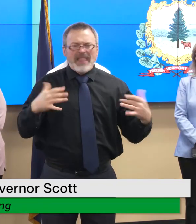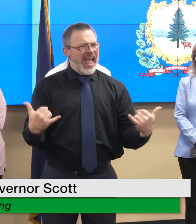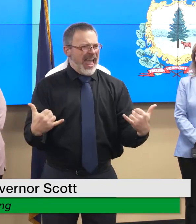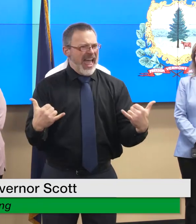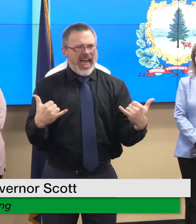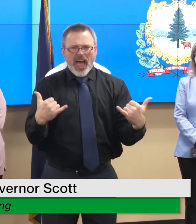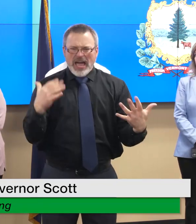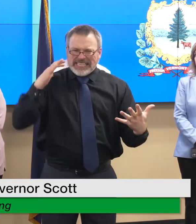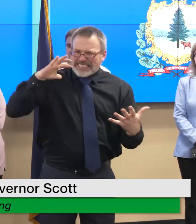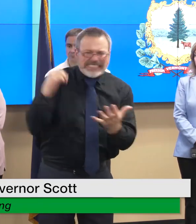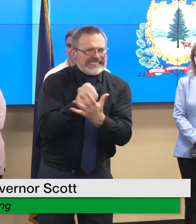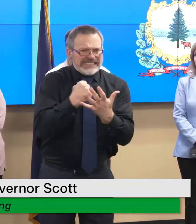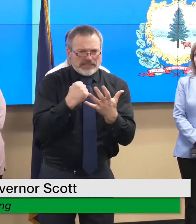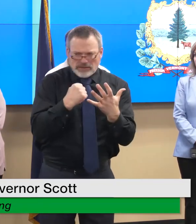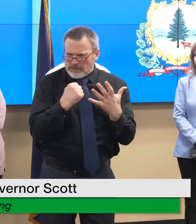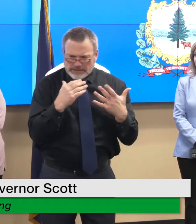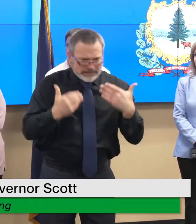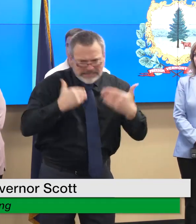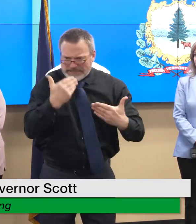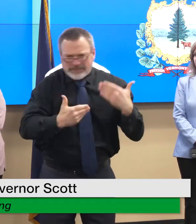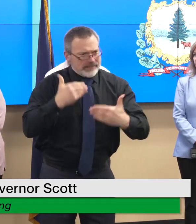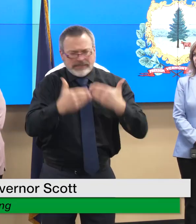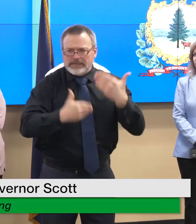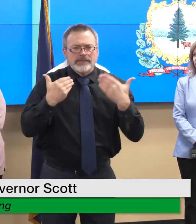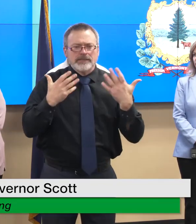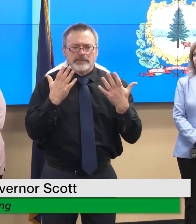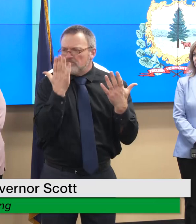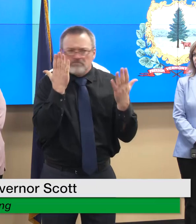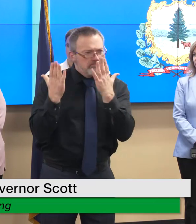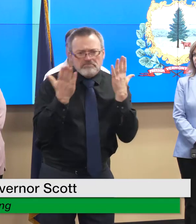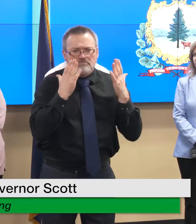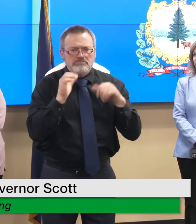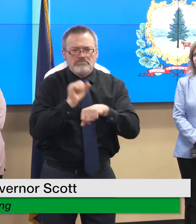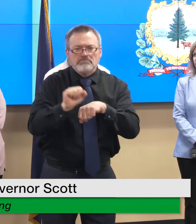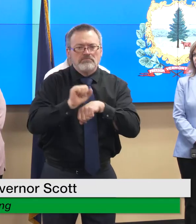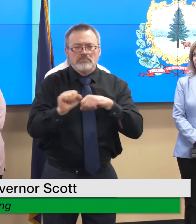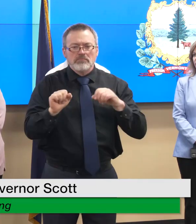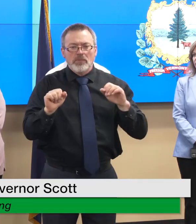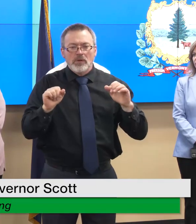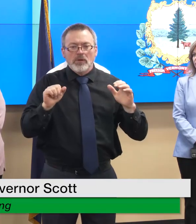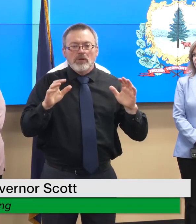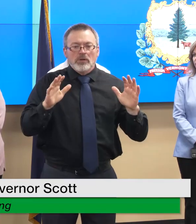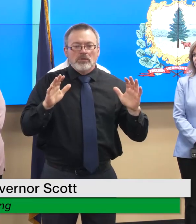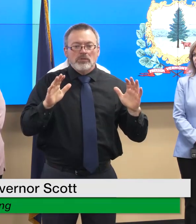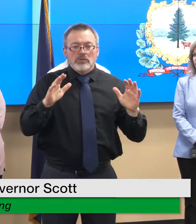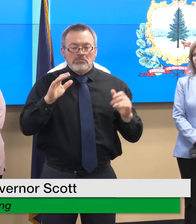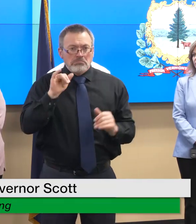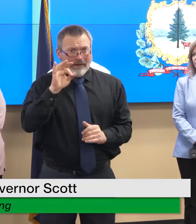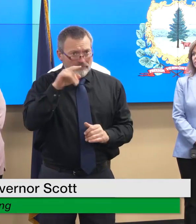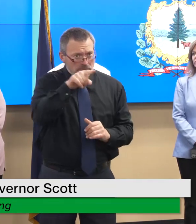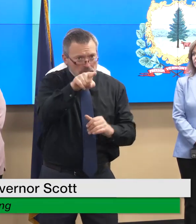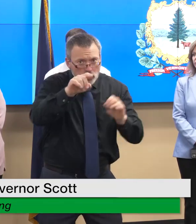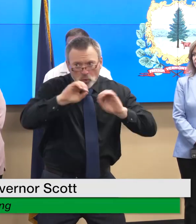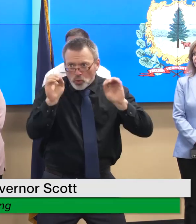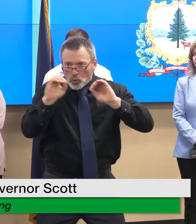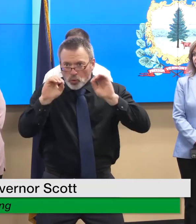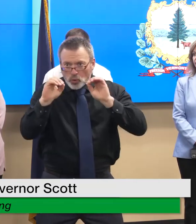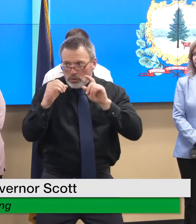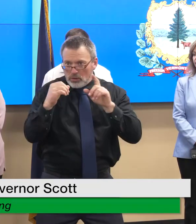If you haven't been impacted by this flooding, I encourage you to find a way to help. No deed is too